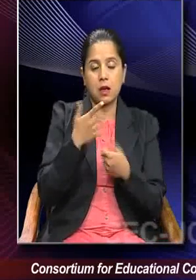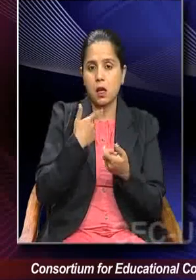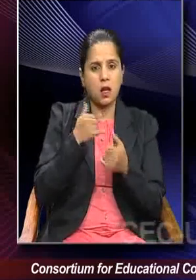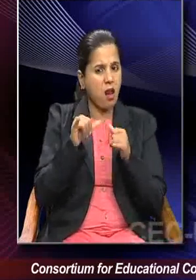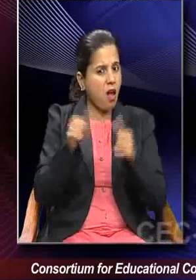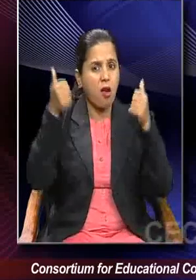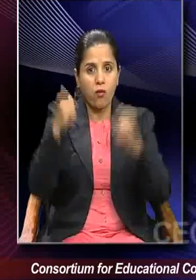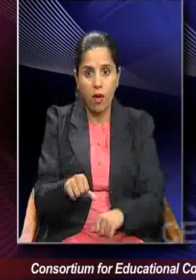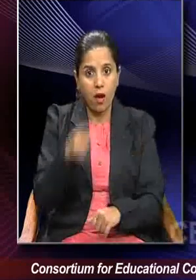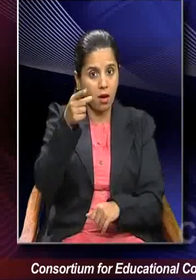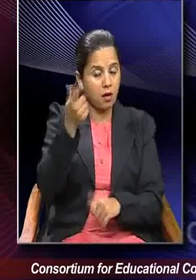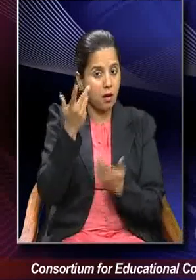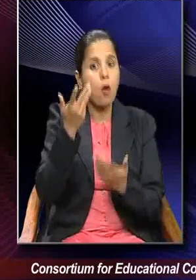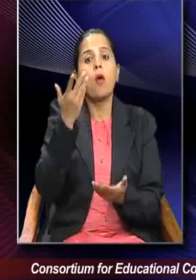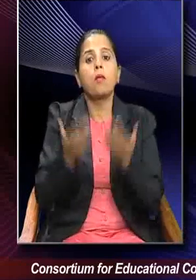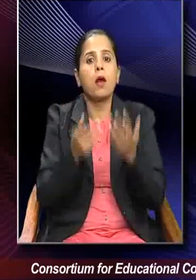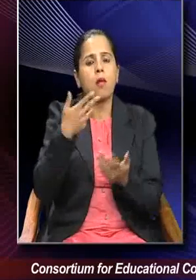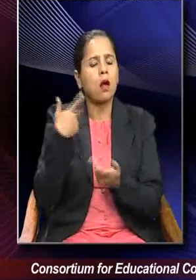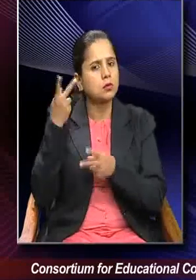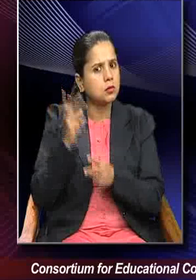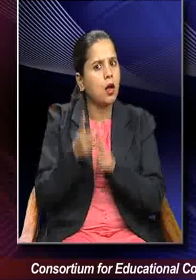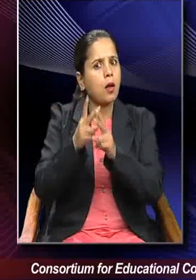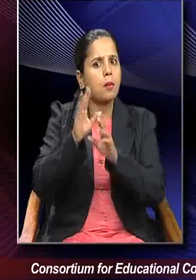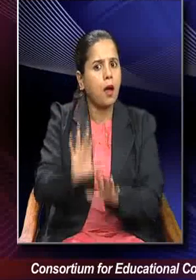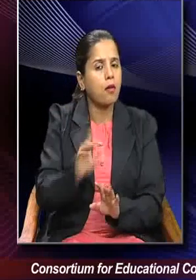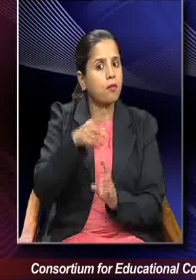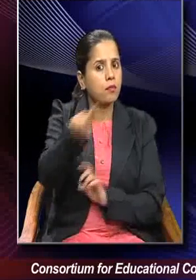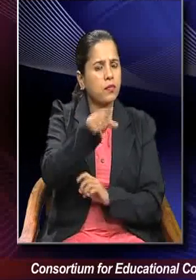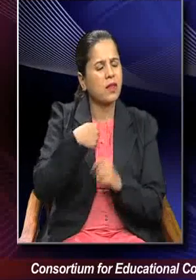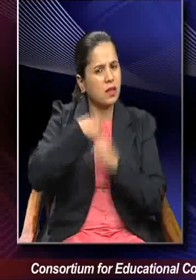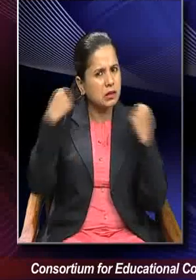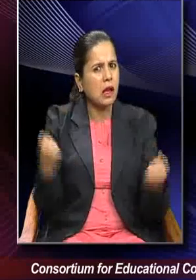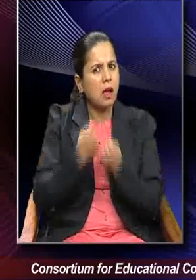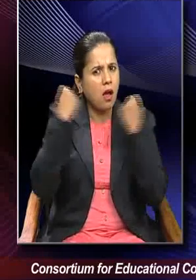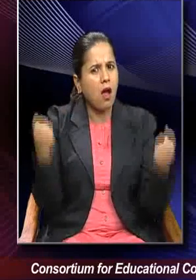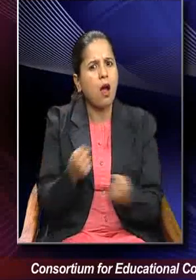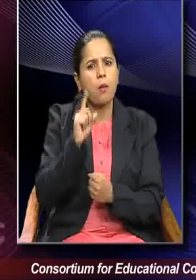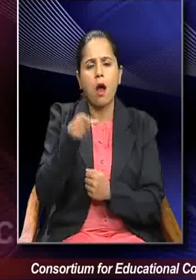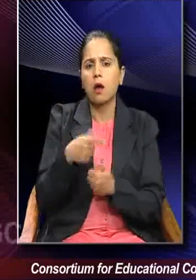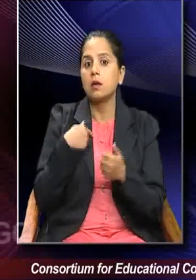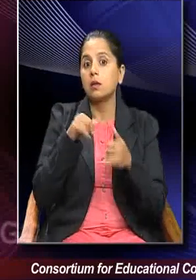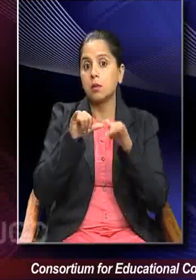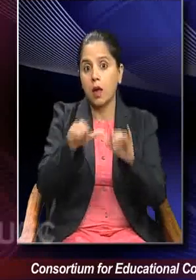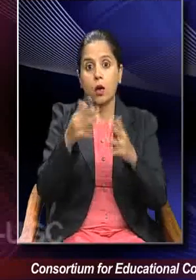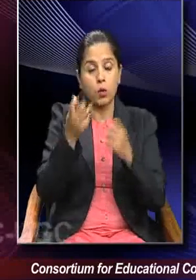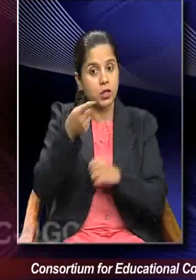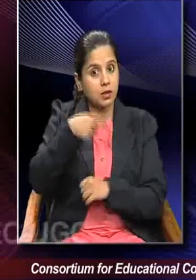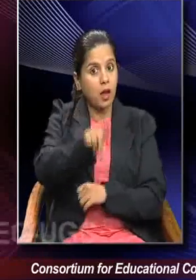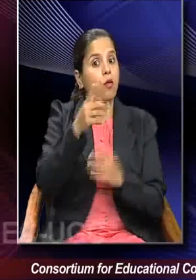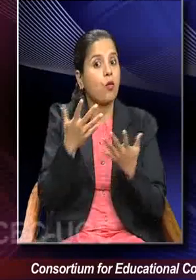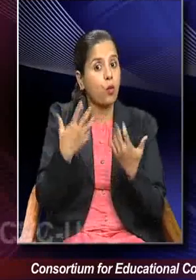unbearable or persists despite your efforts to manage it on your